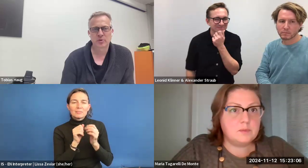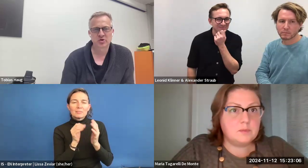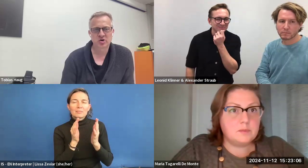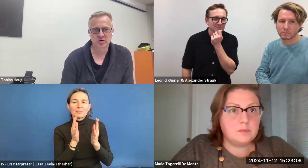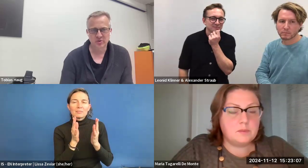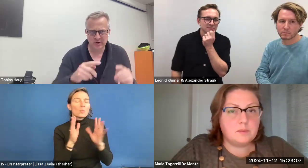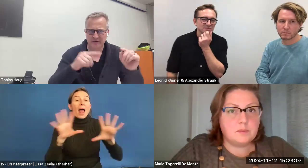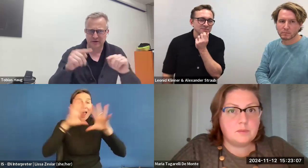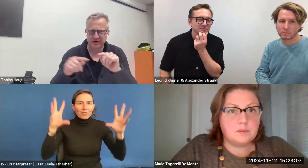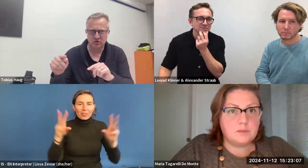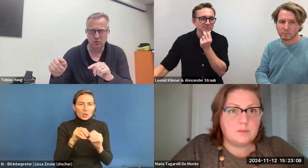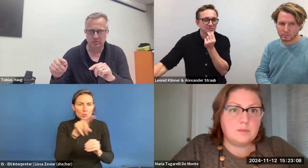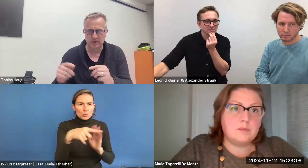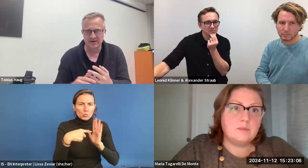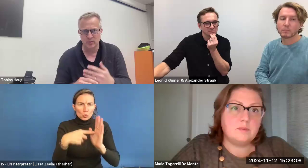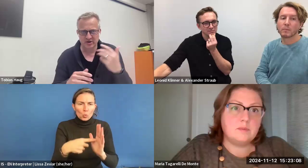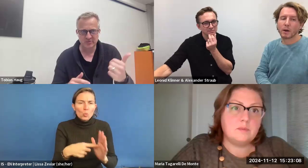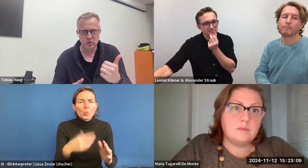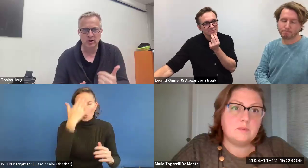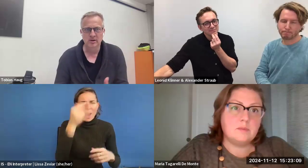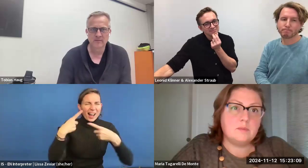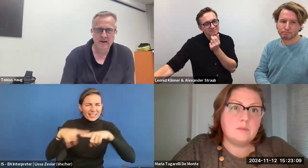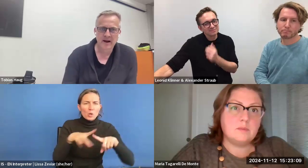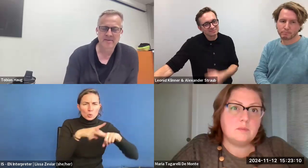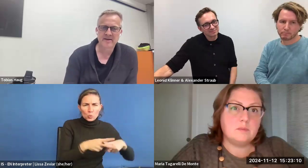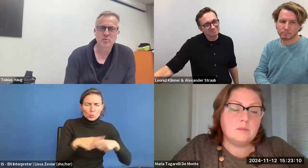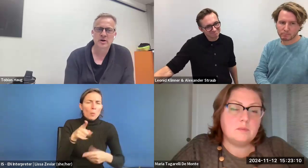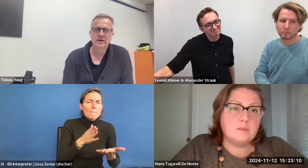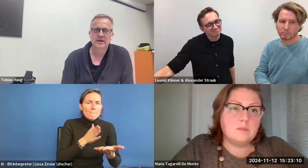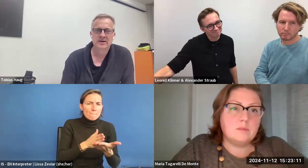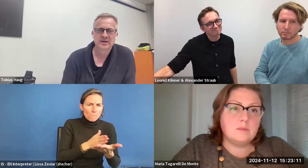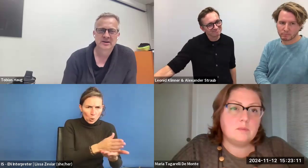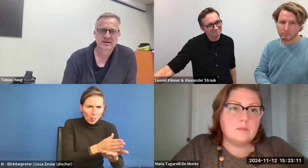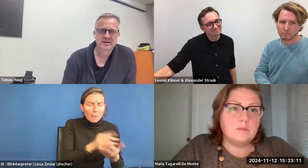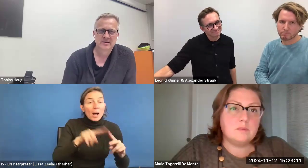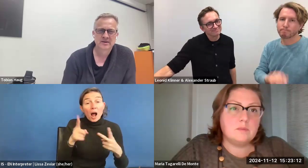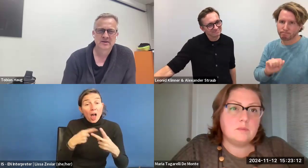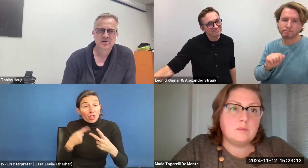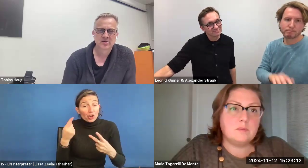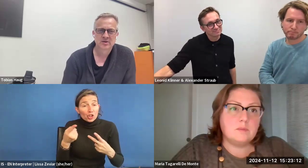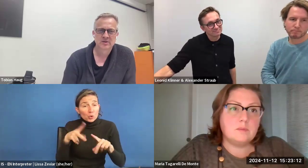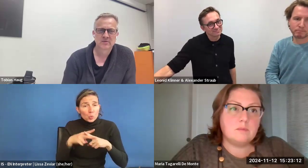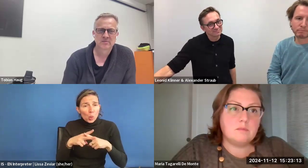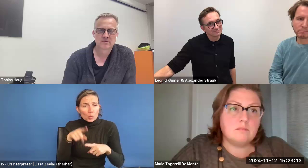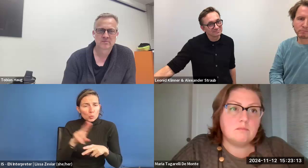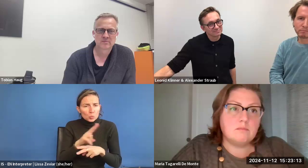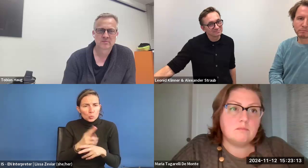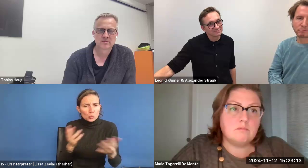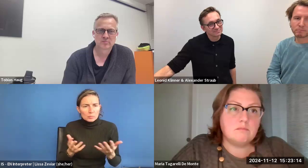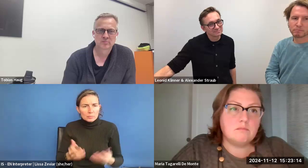Like everything what you showed. So you have different tools, right? So one is Moodle and the other one?